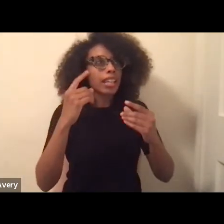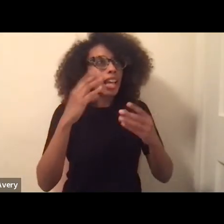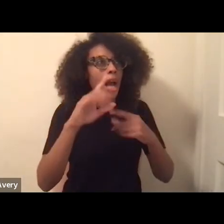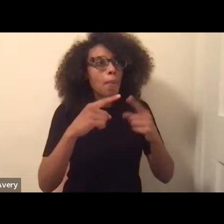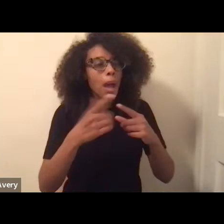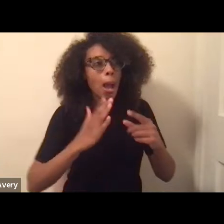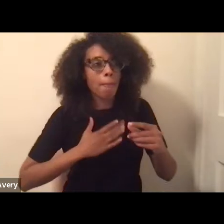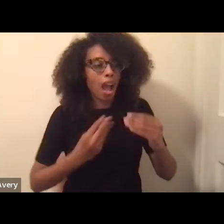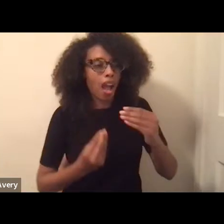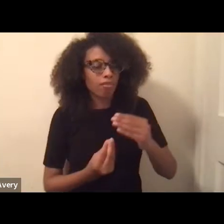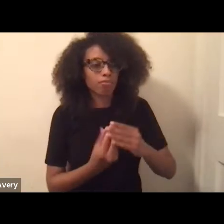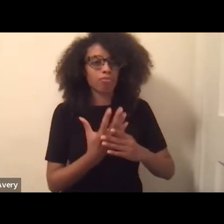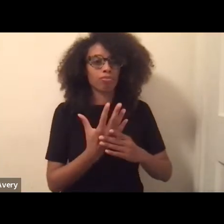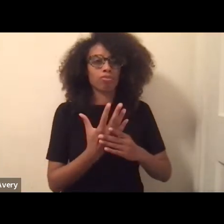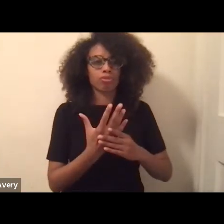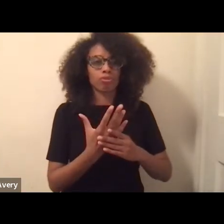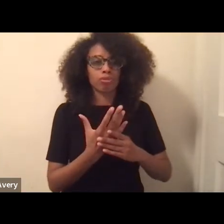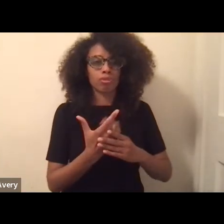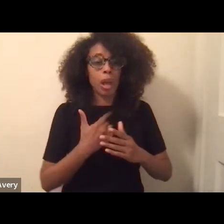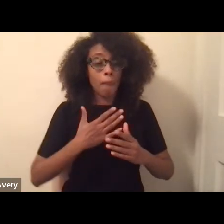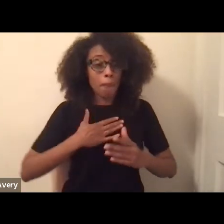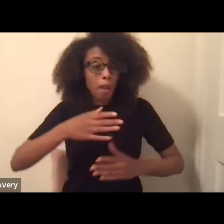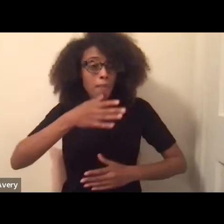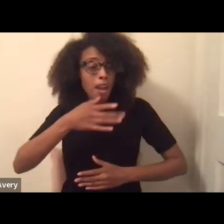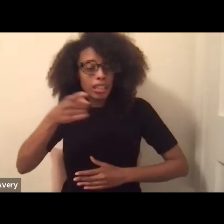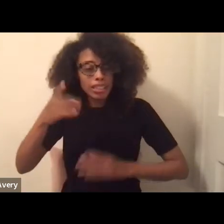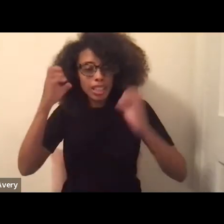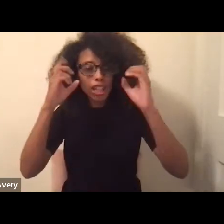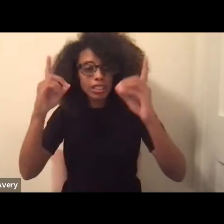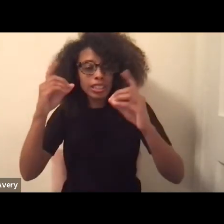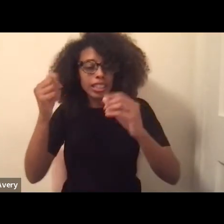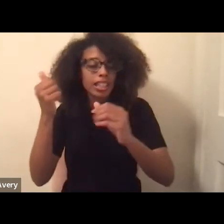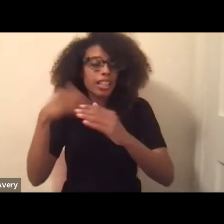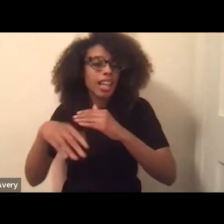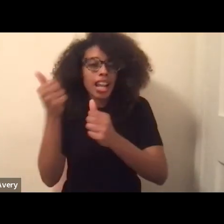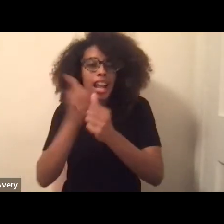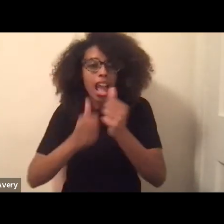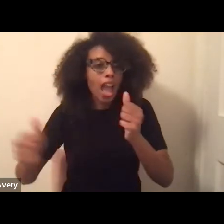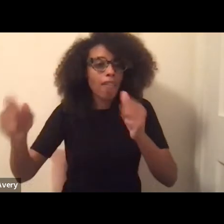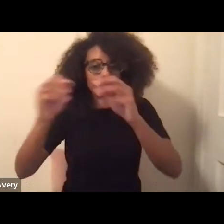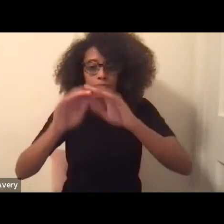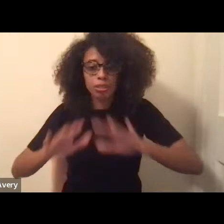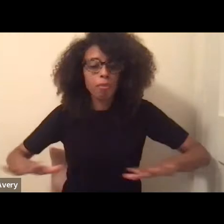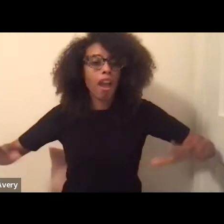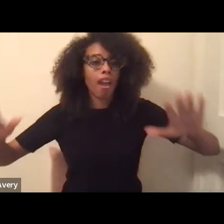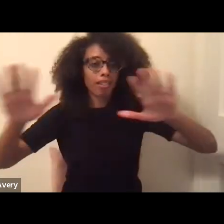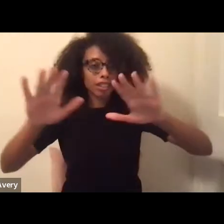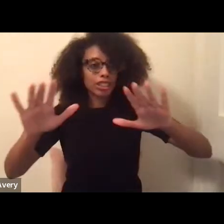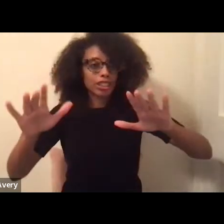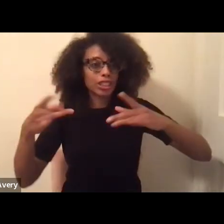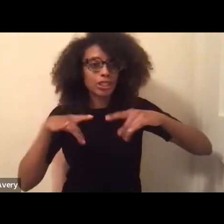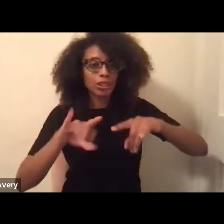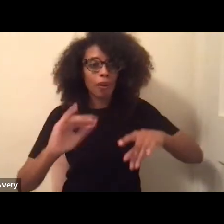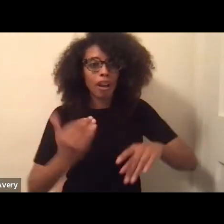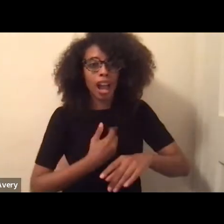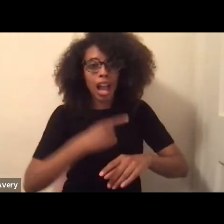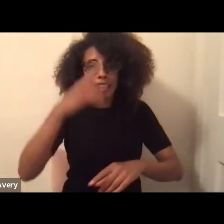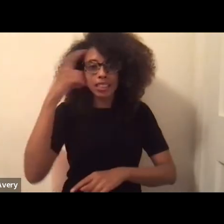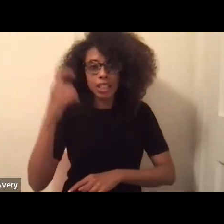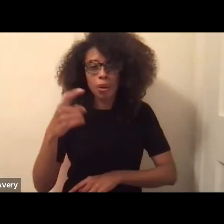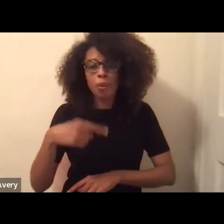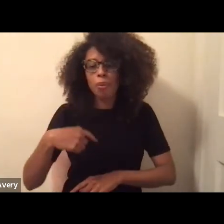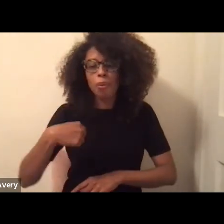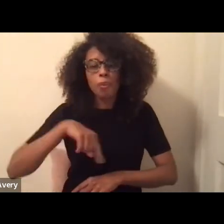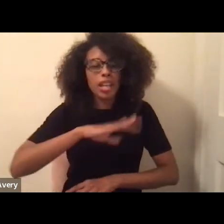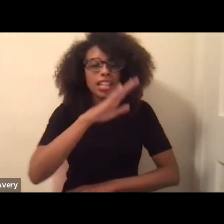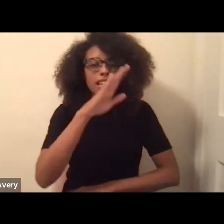educator in every space she is, and including like during our summers, you know, if we never dared say we don't have nothing